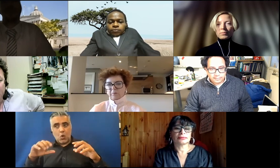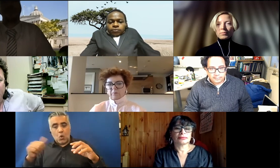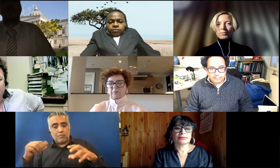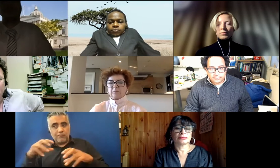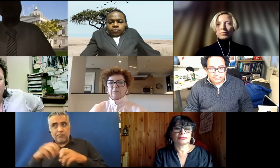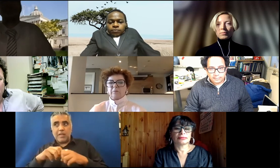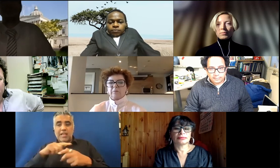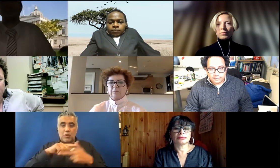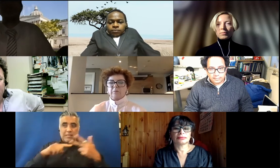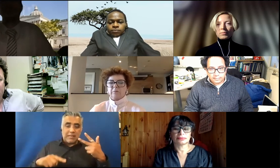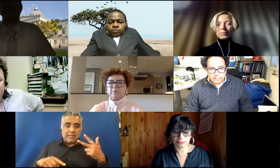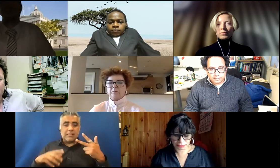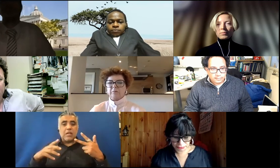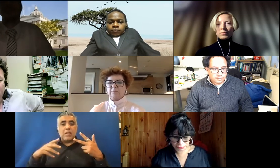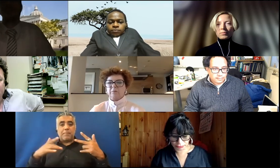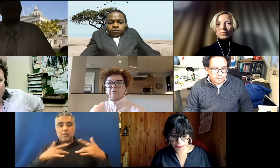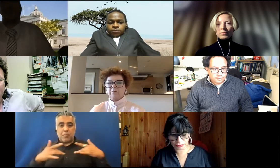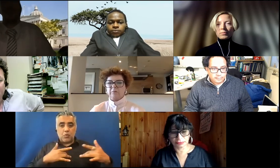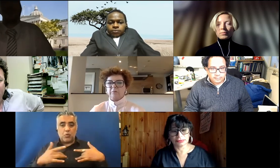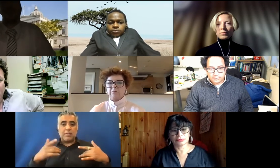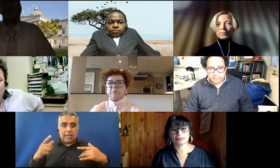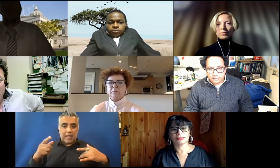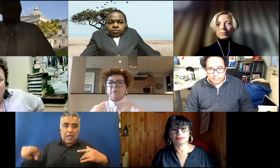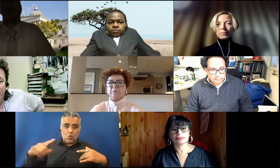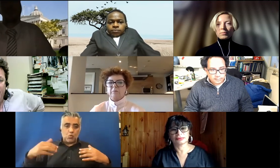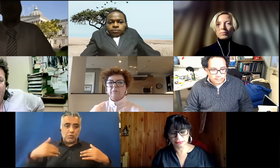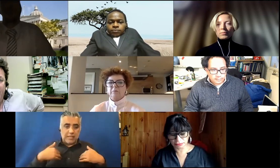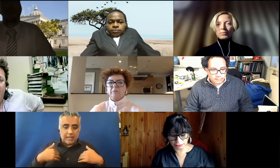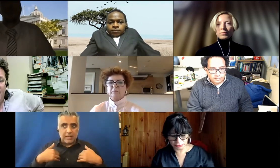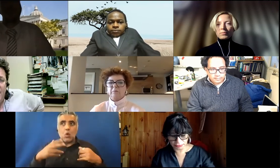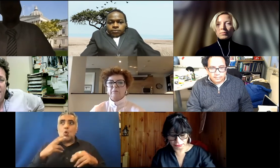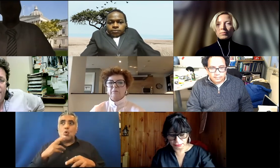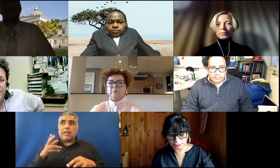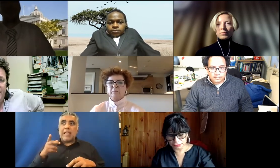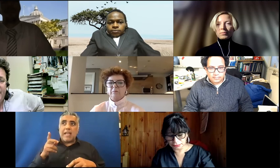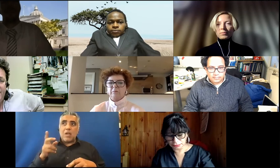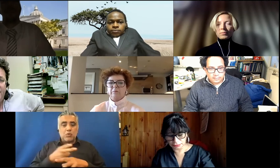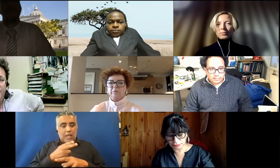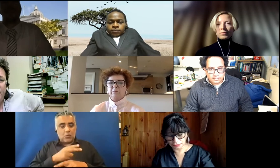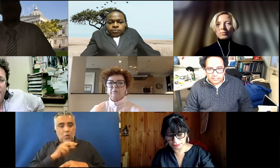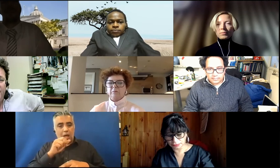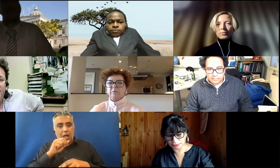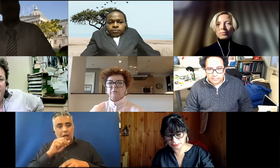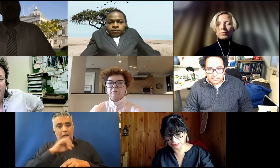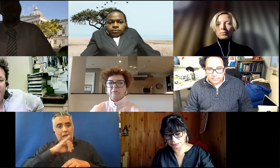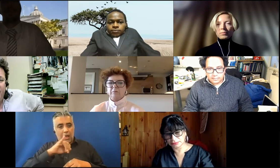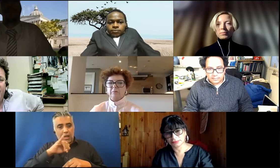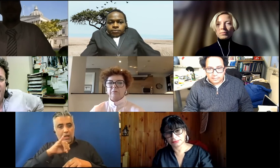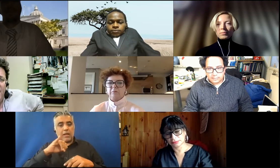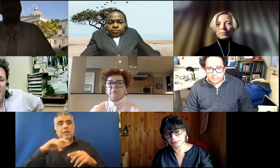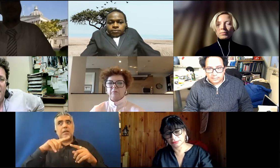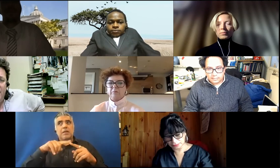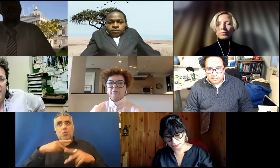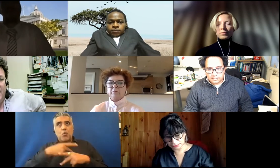are the three biggest concerns that they have using artificial intelligence products, services,